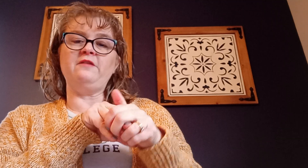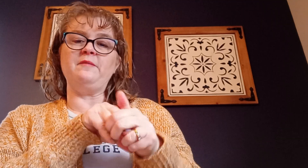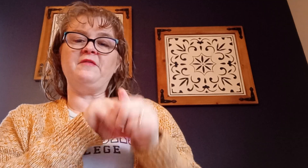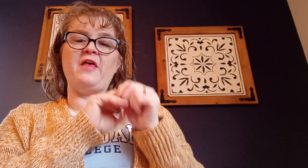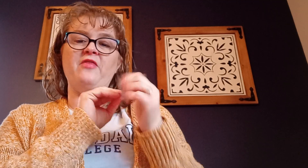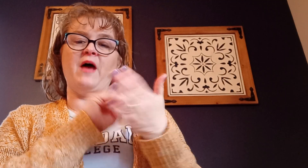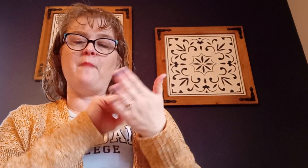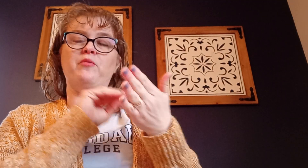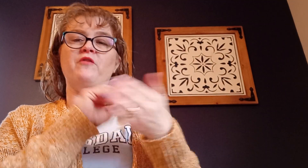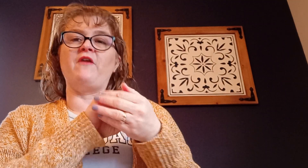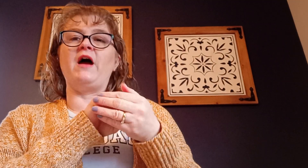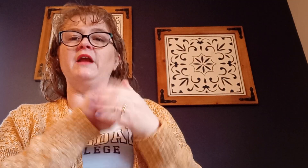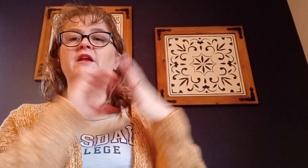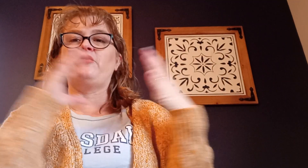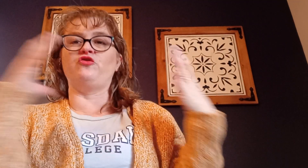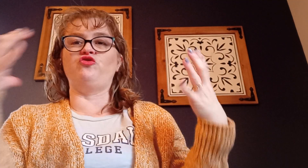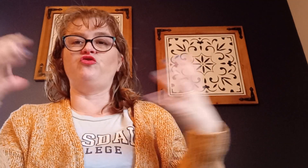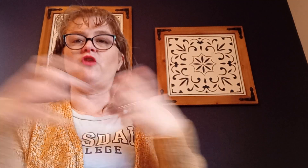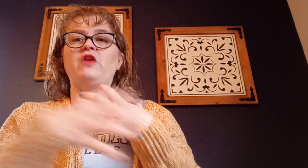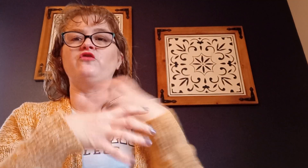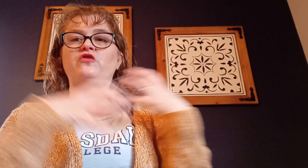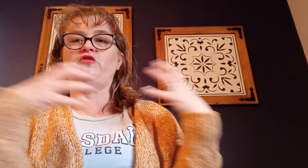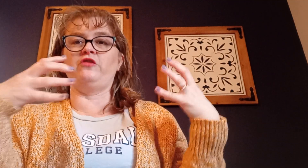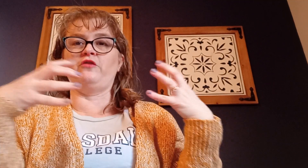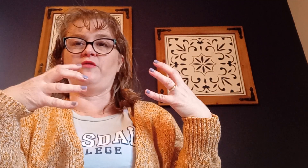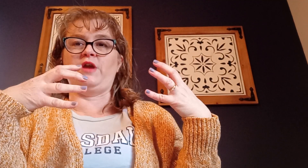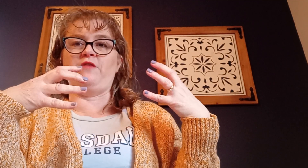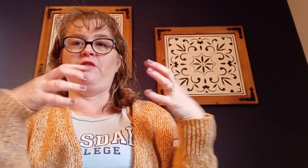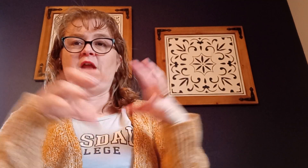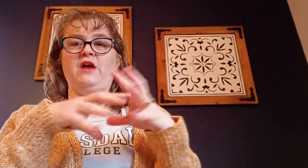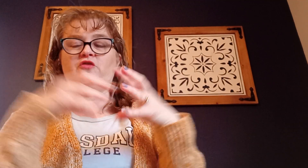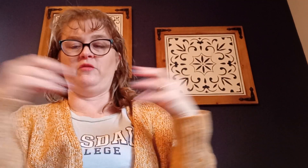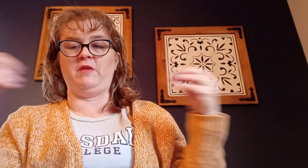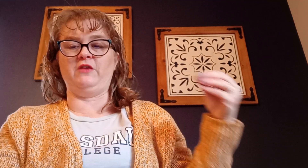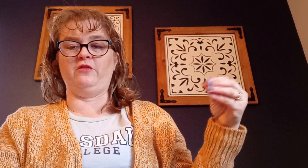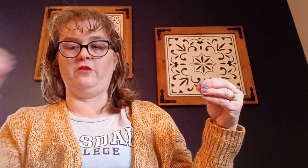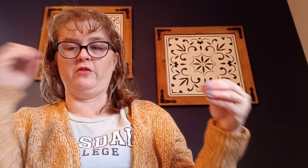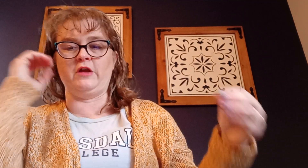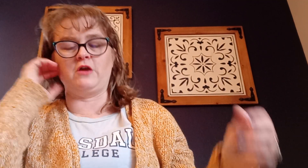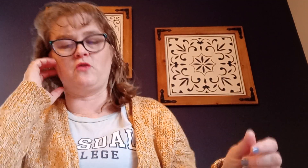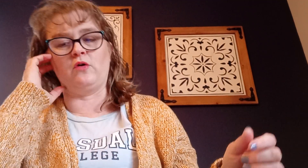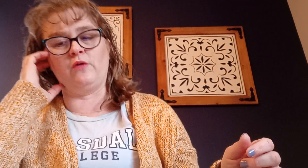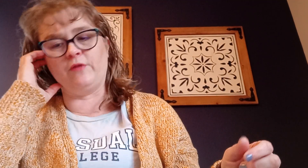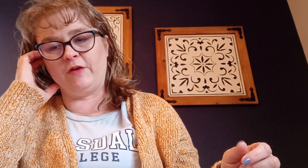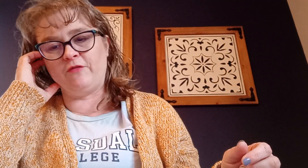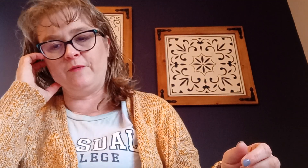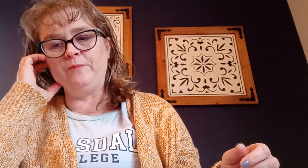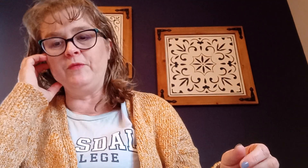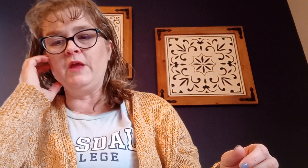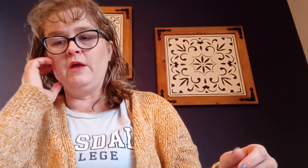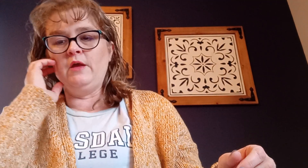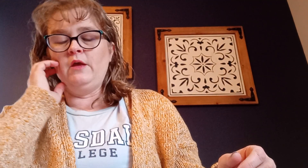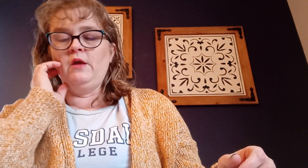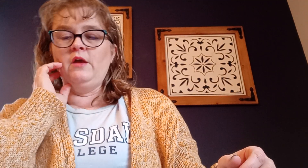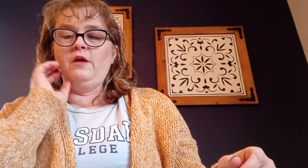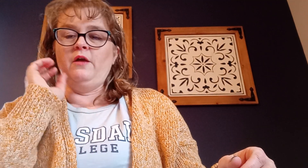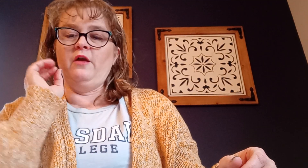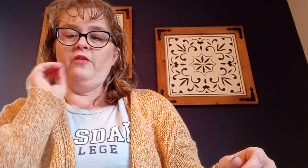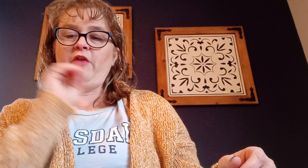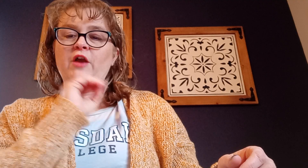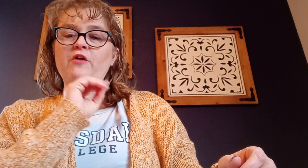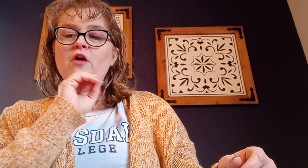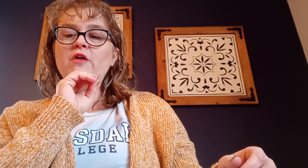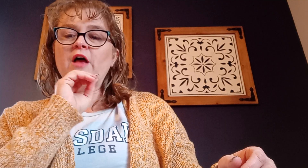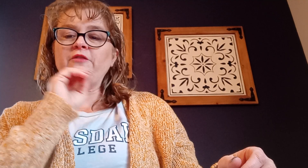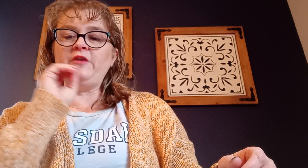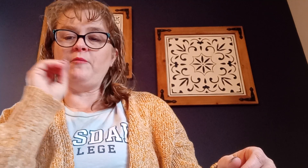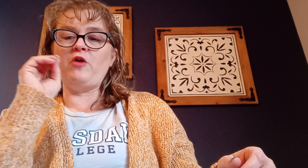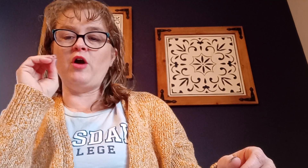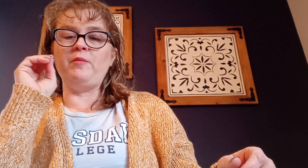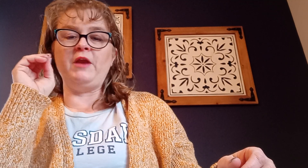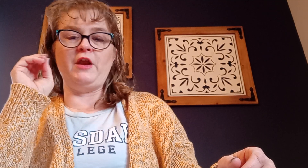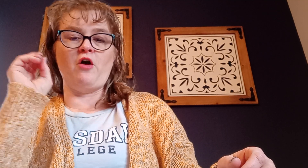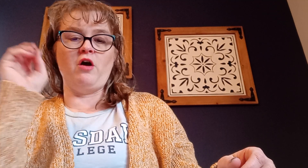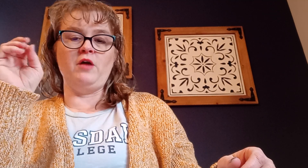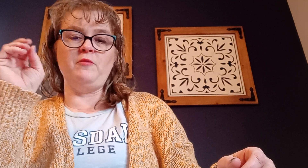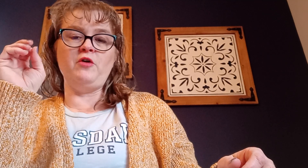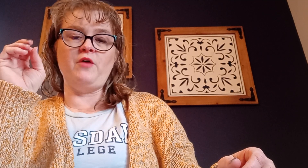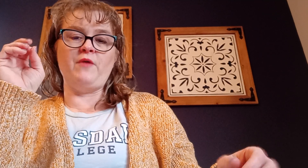organisms that provide the structure to the reef and actually makes it look like a coral reef. They grow calcium carbonate armor around